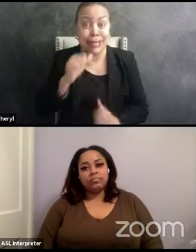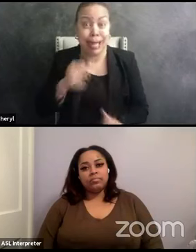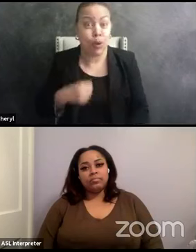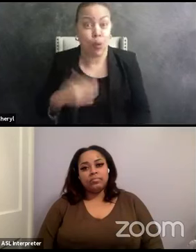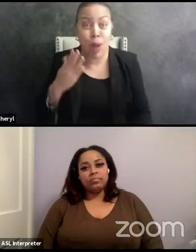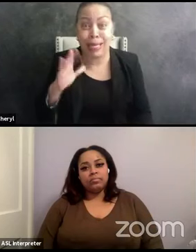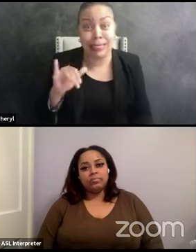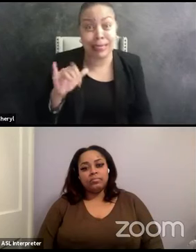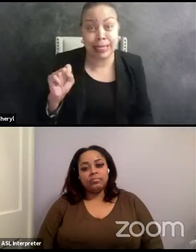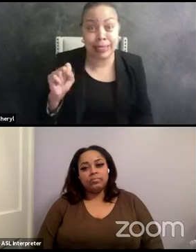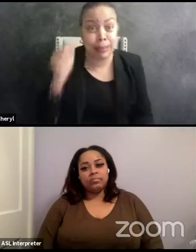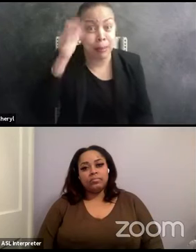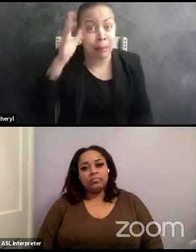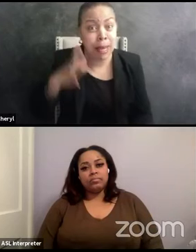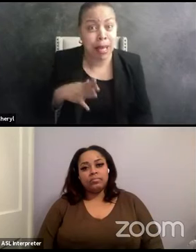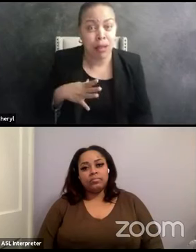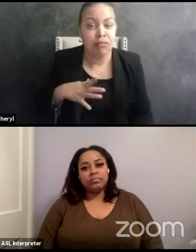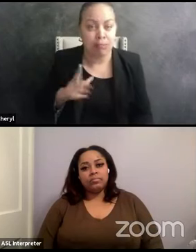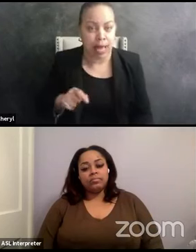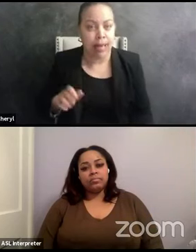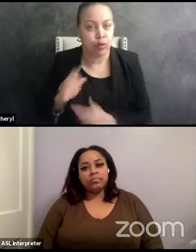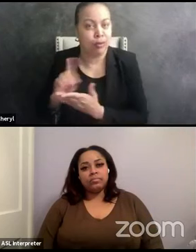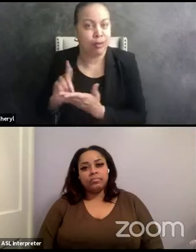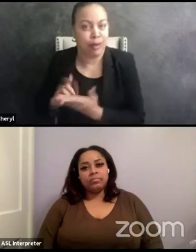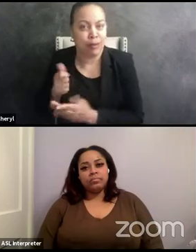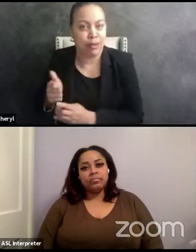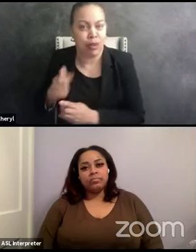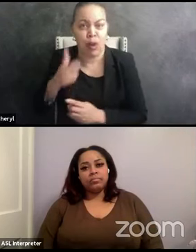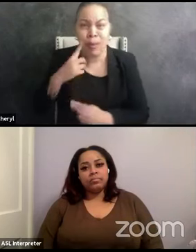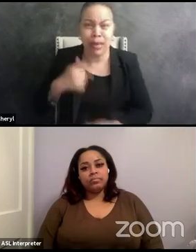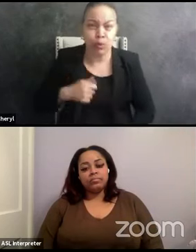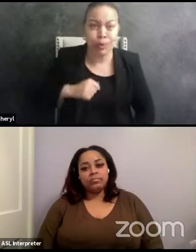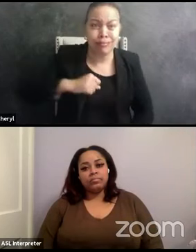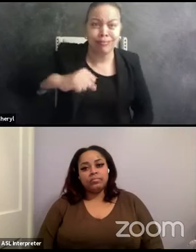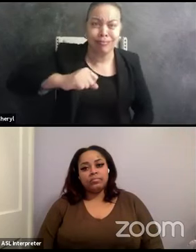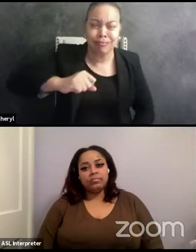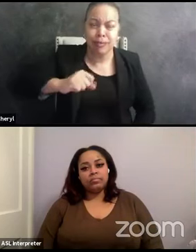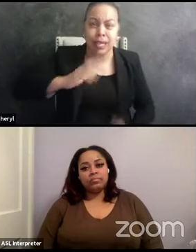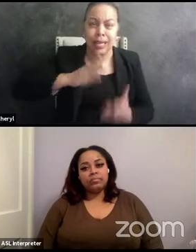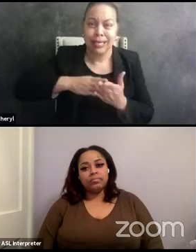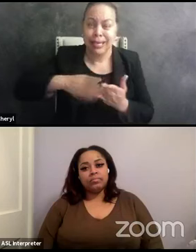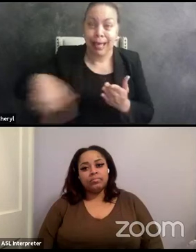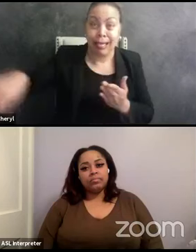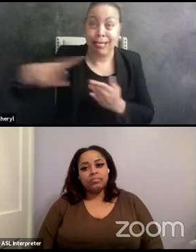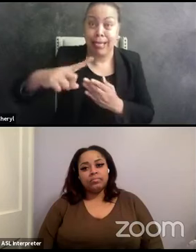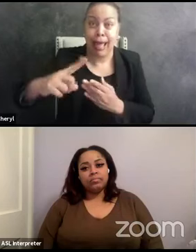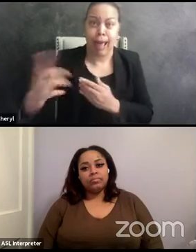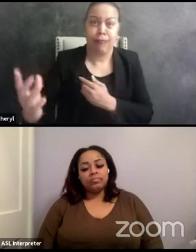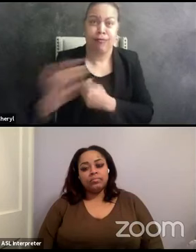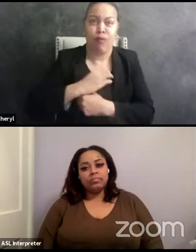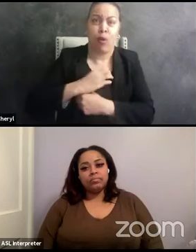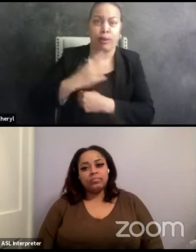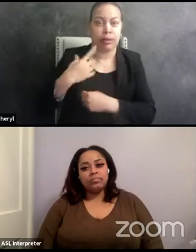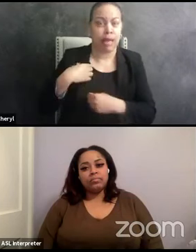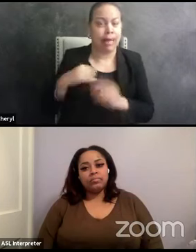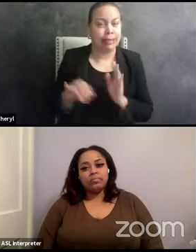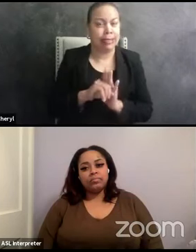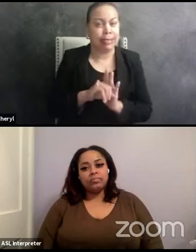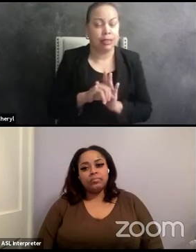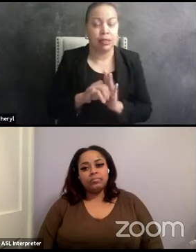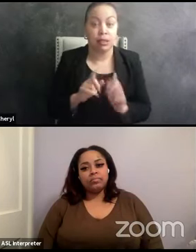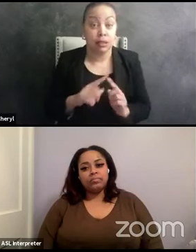has had to do that because we've had to push so hard against these externally enforced identities. But white men don't